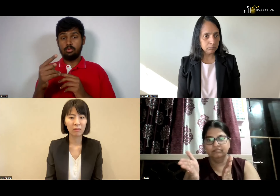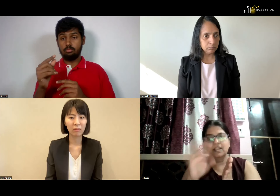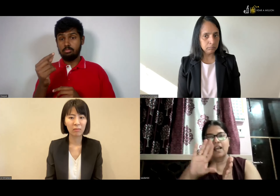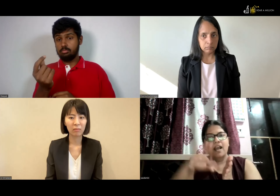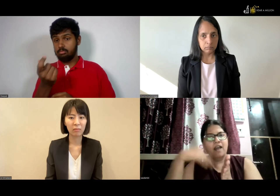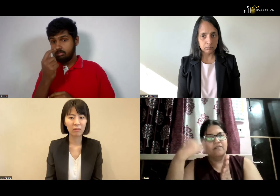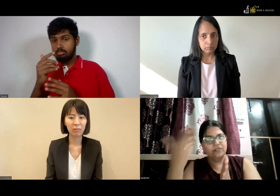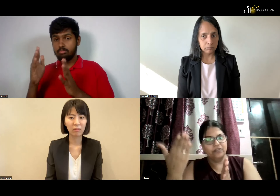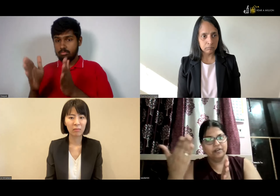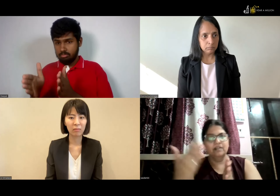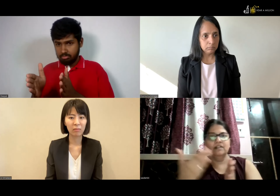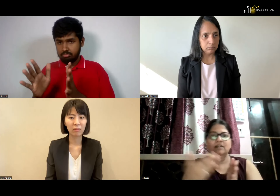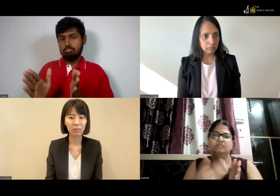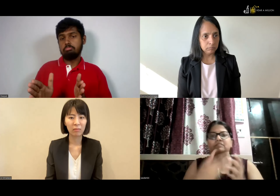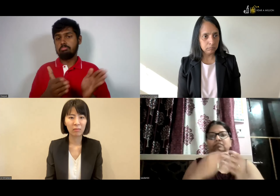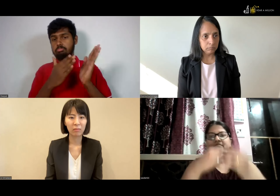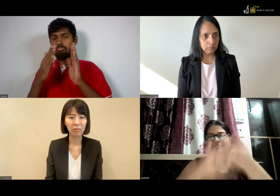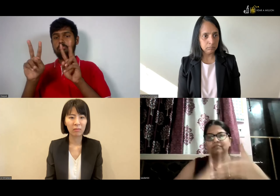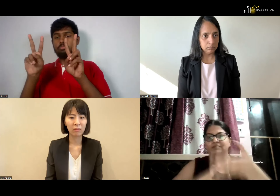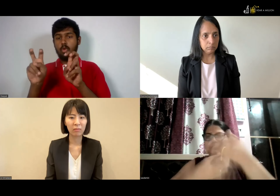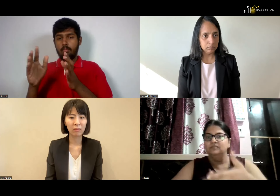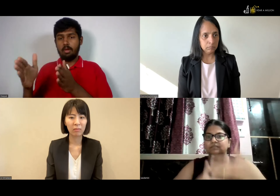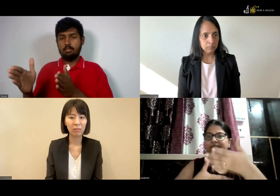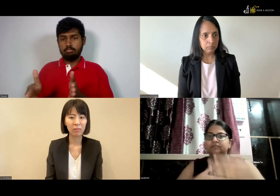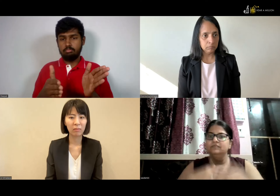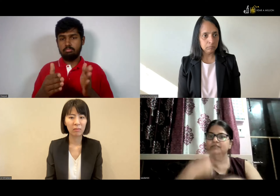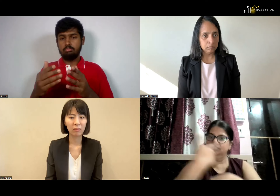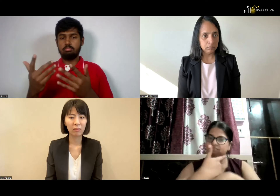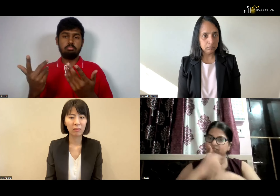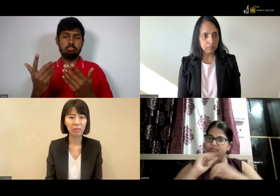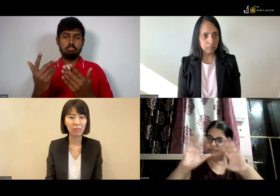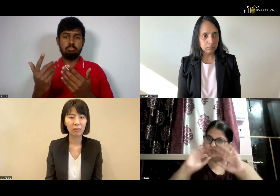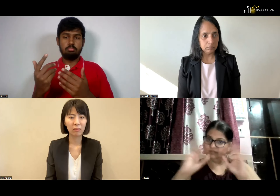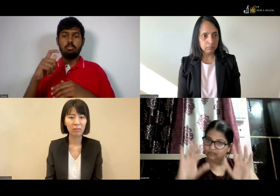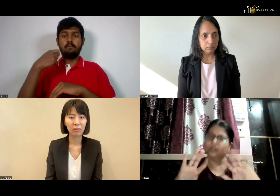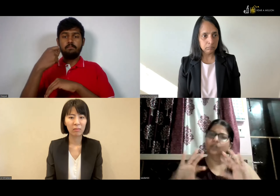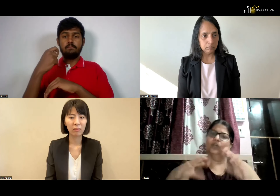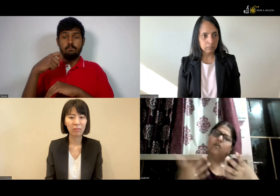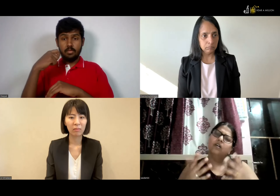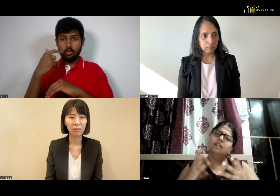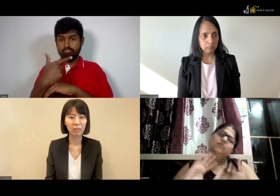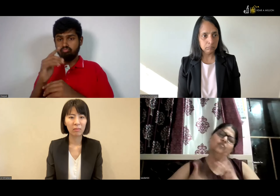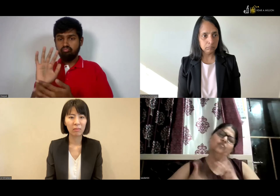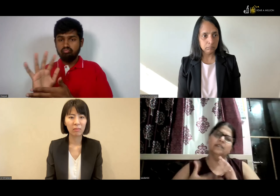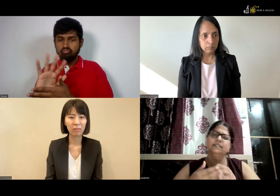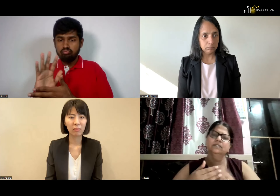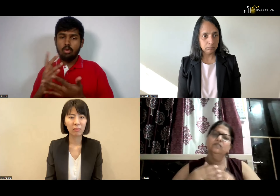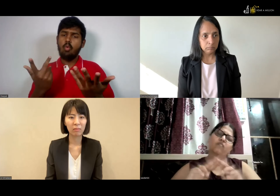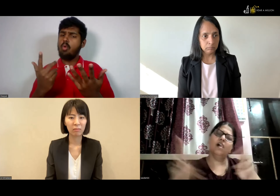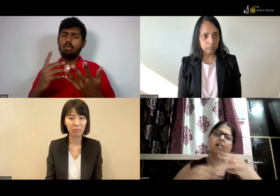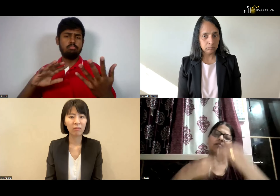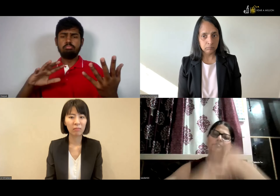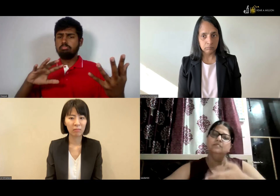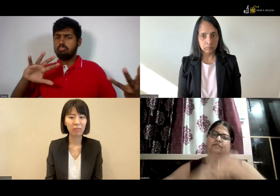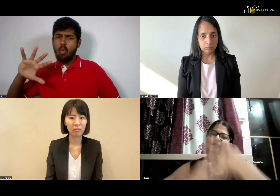and then medical related glossary, and then we can have the videos. Or should we just